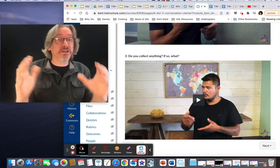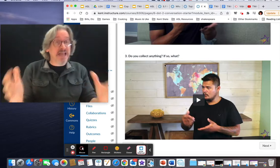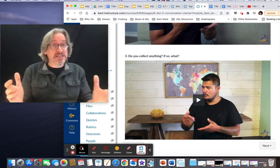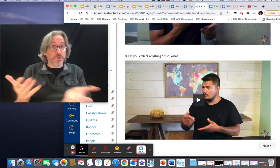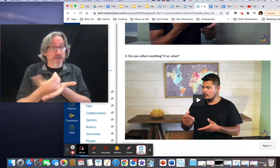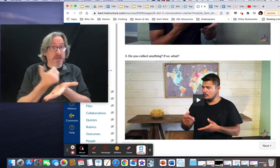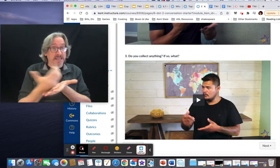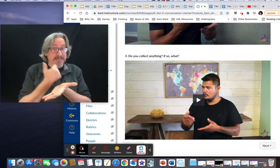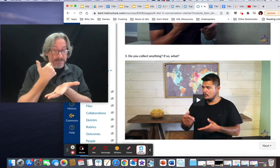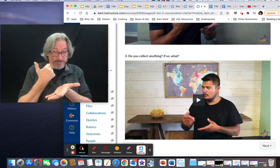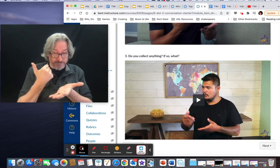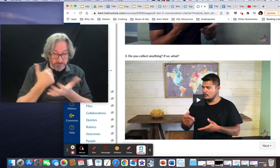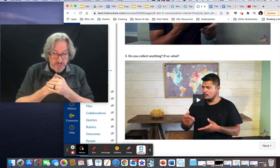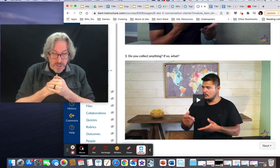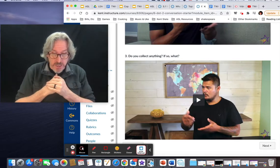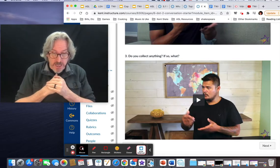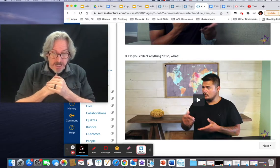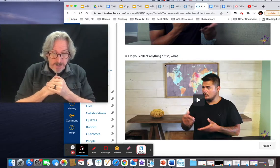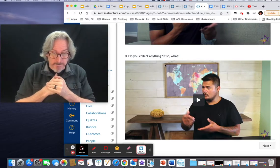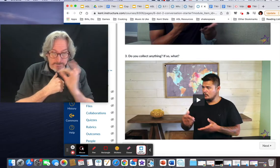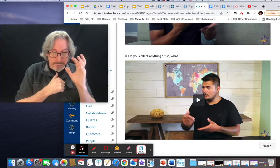The last one, collecting.